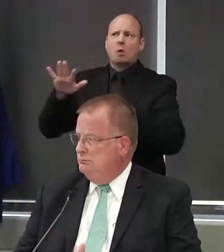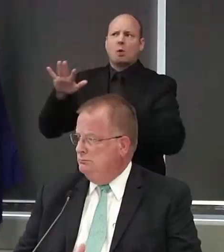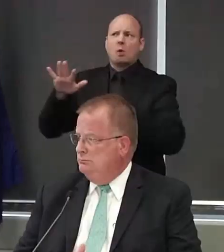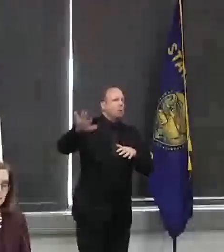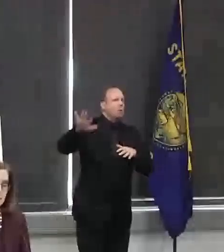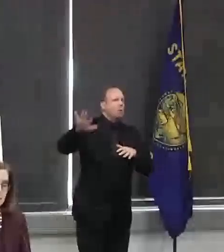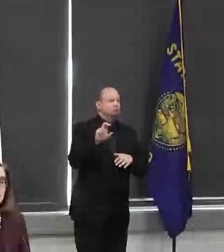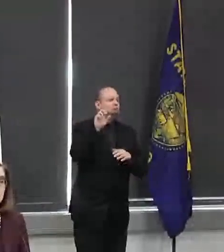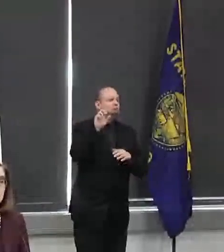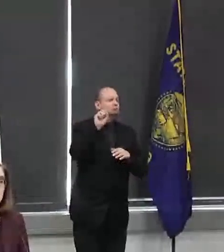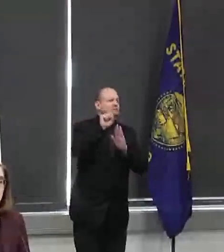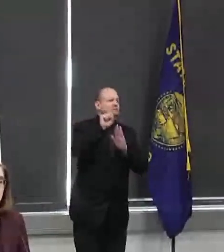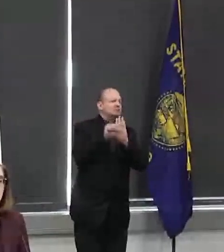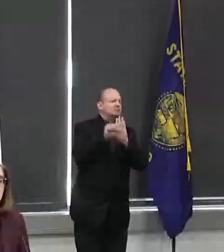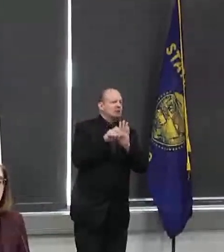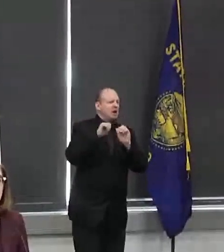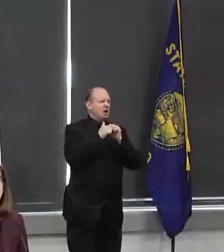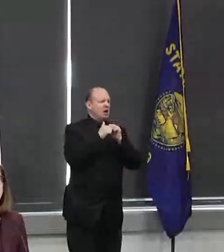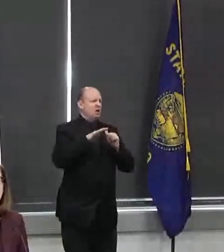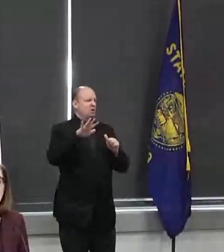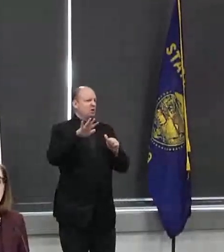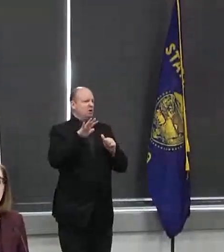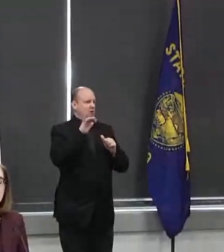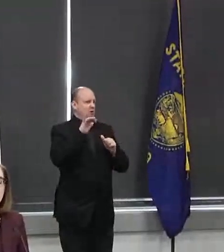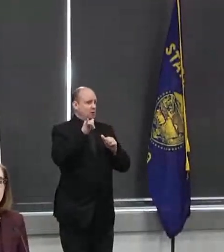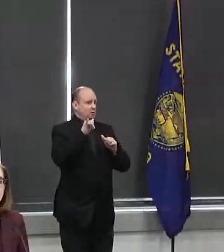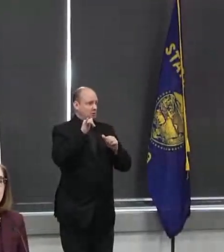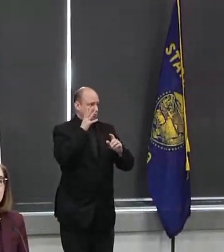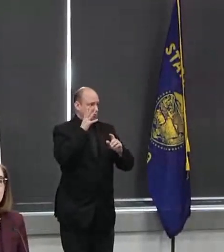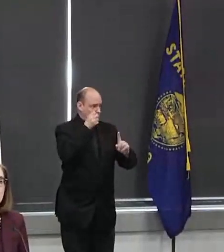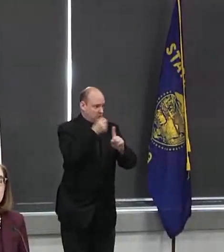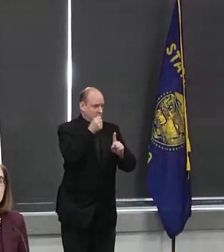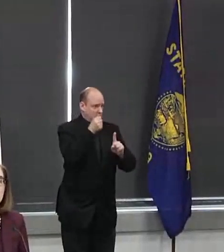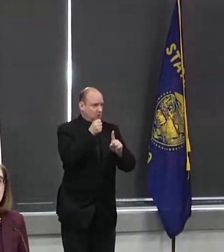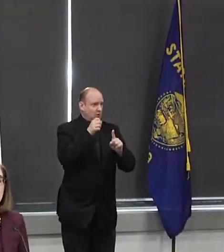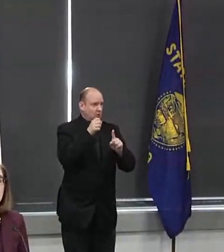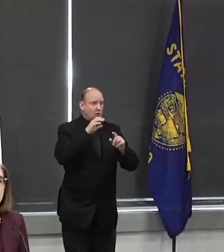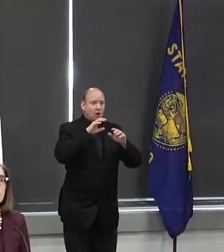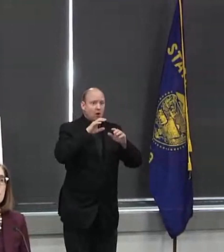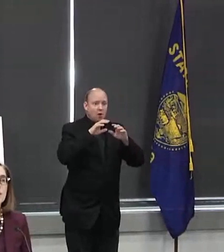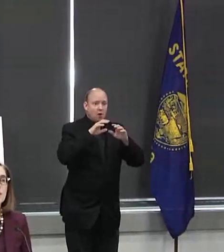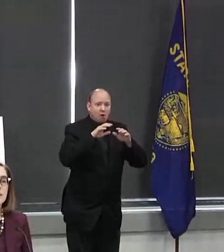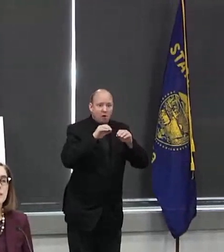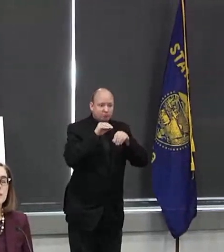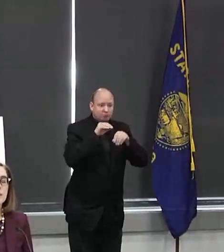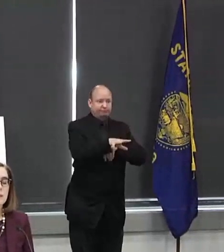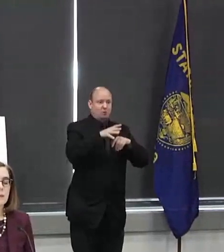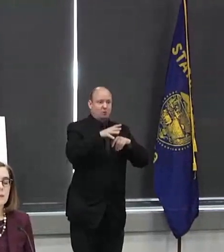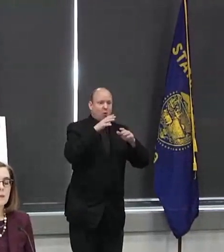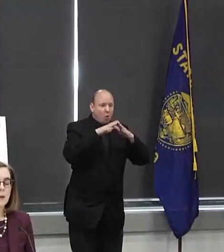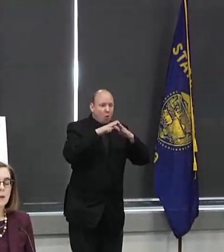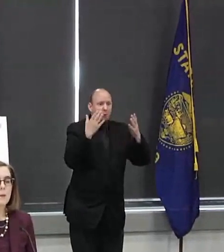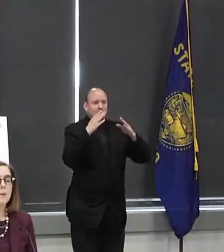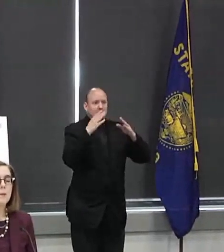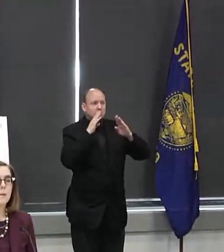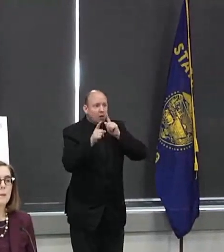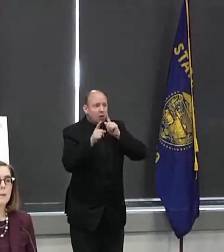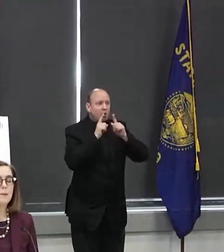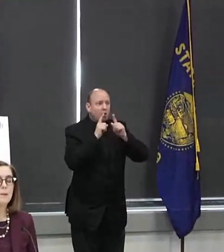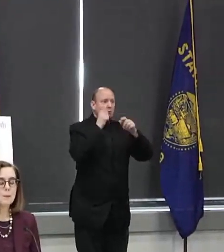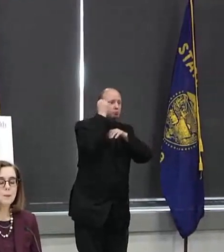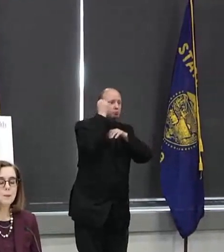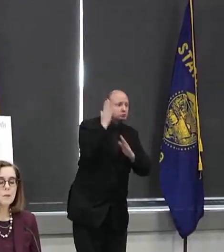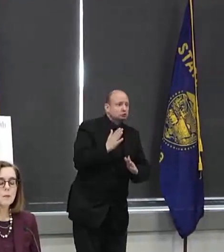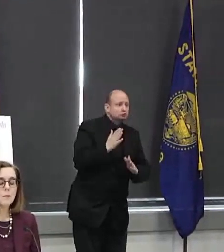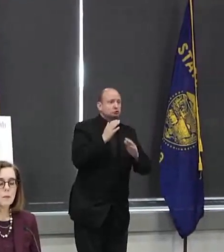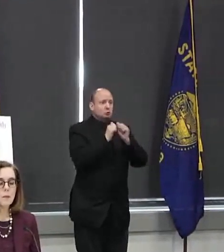played into the reopening conversation, and how do you plan to reach some of those frontline demonstrators with COVID-19 testing, especially when, like you mentioned,